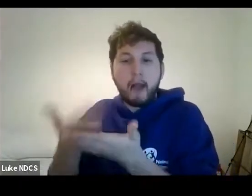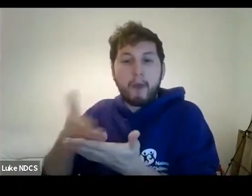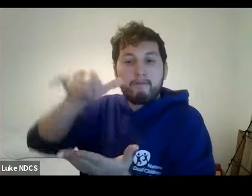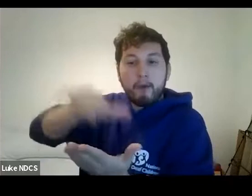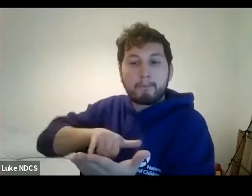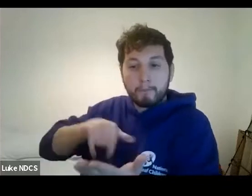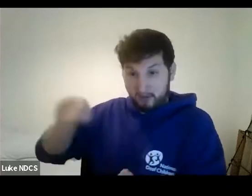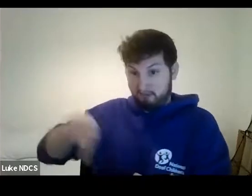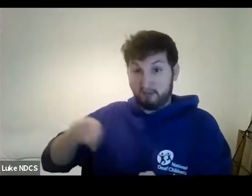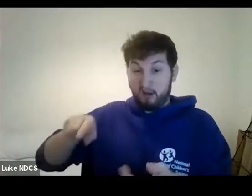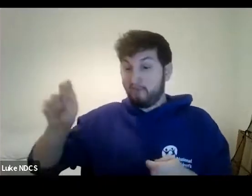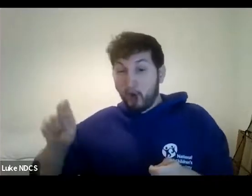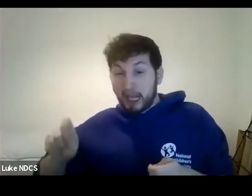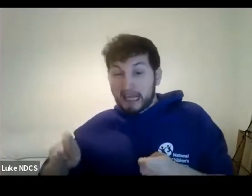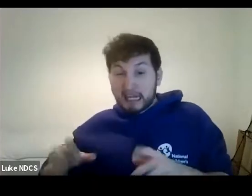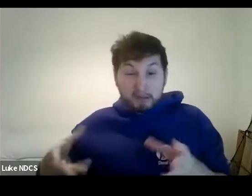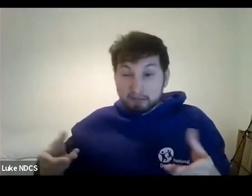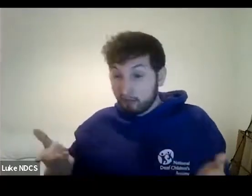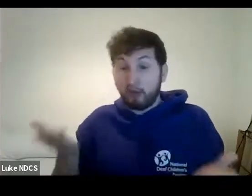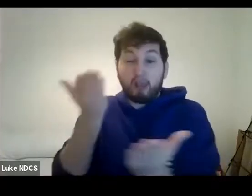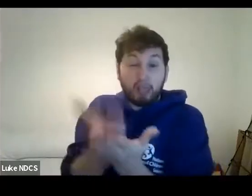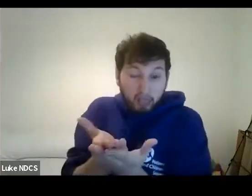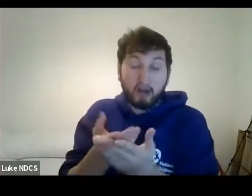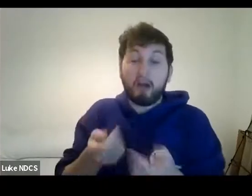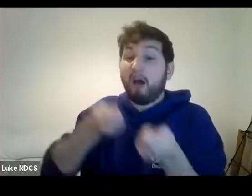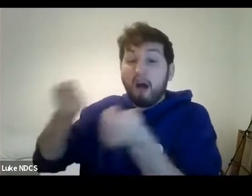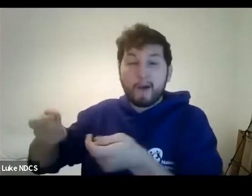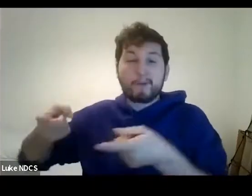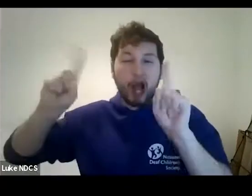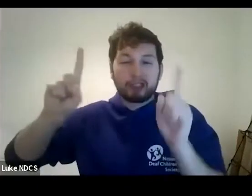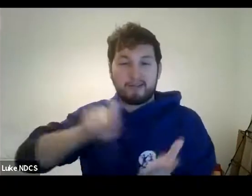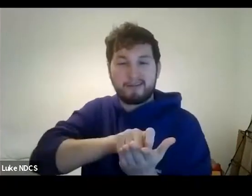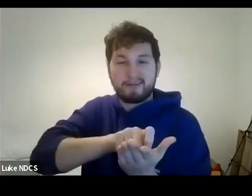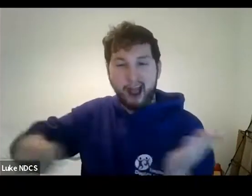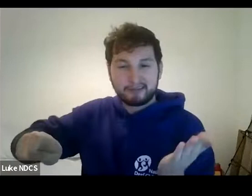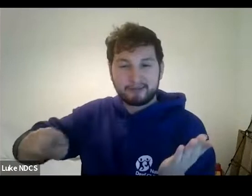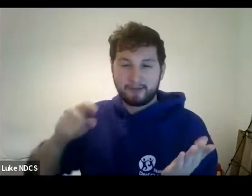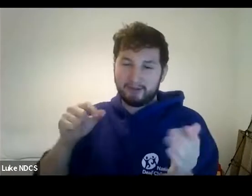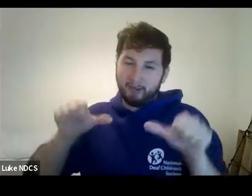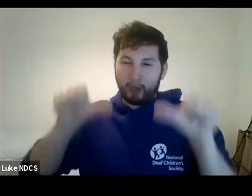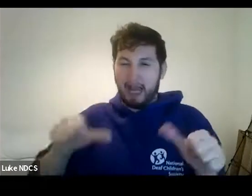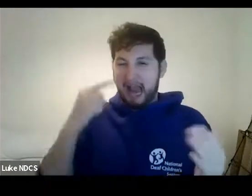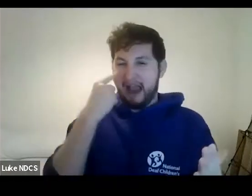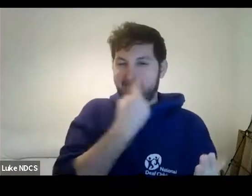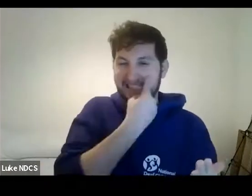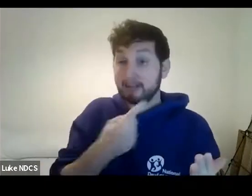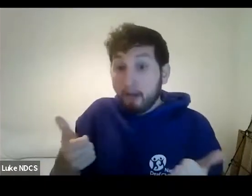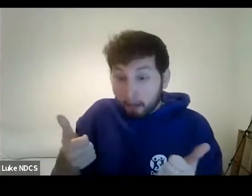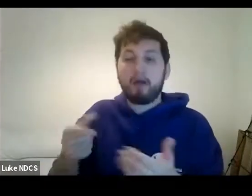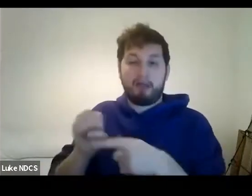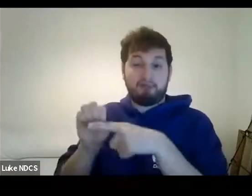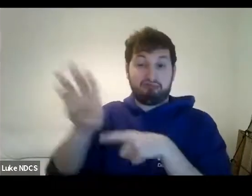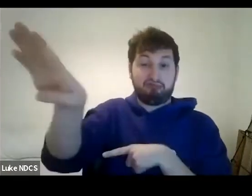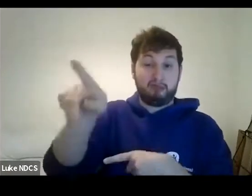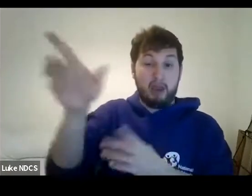support professionals. So what you'd need to do is you'd take an invoice from them, you'd fill in your Access to Work claims form, you'd get your manager to sign